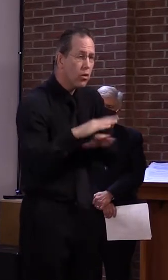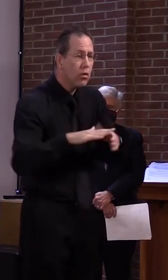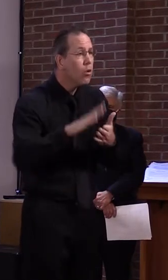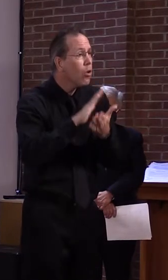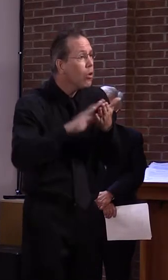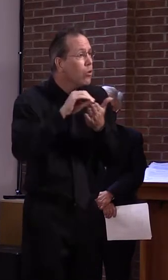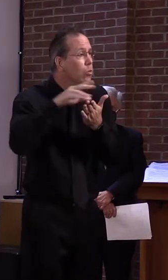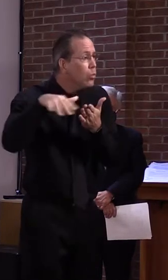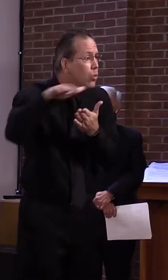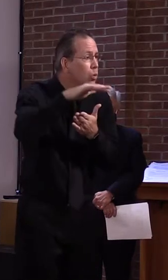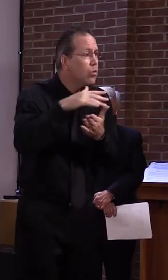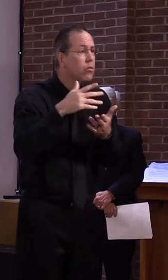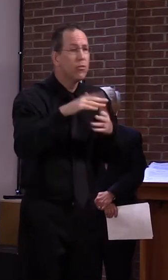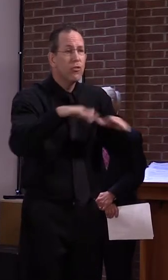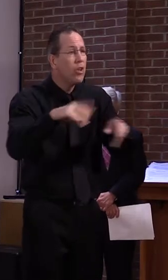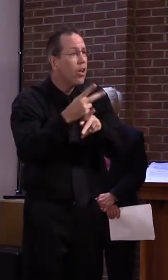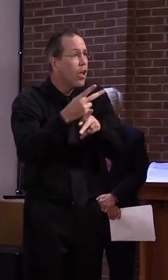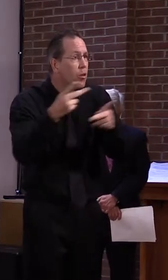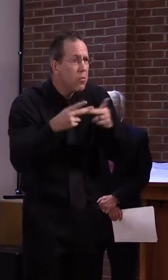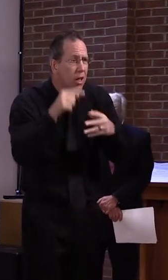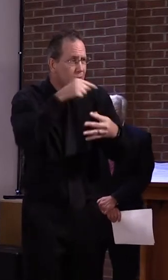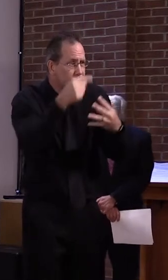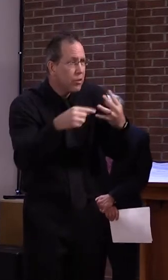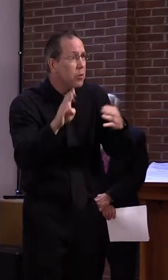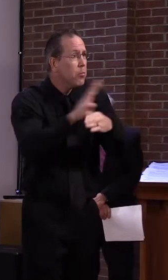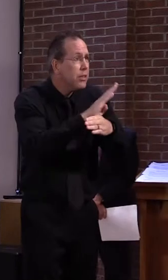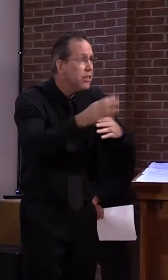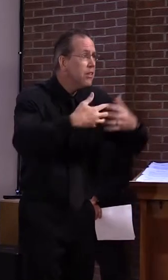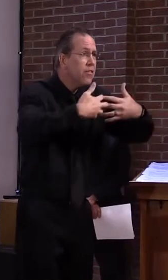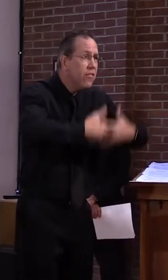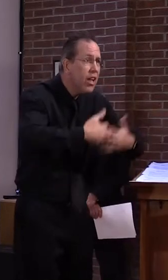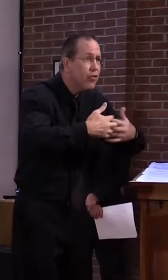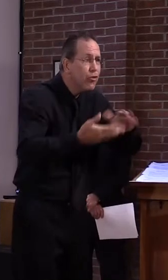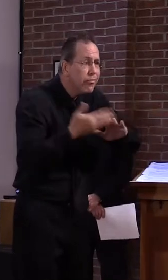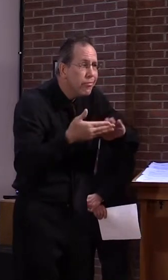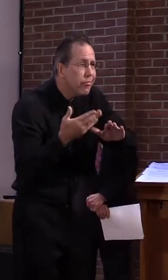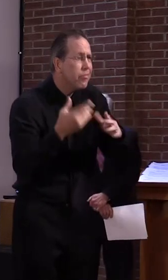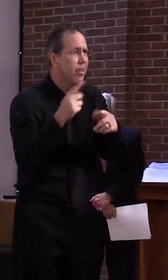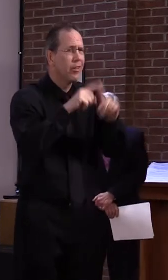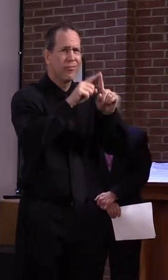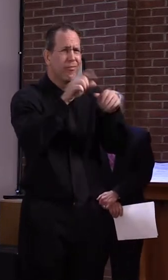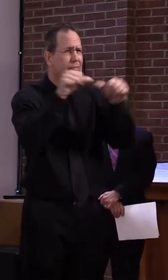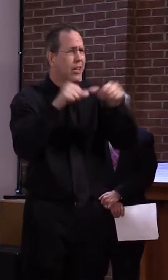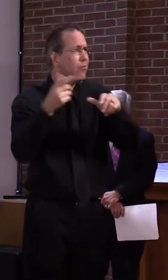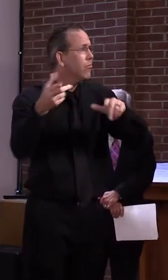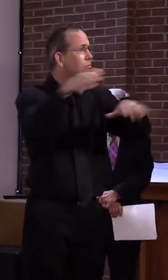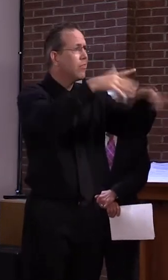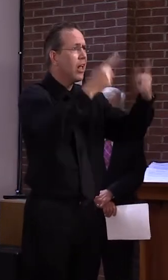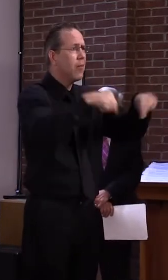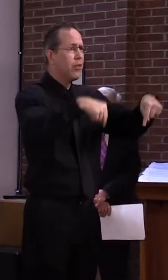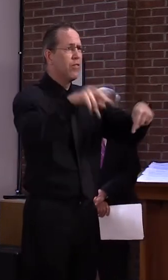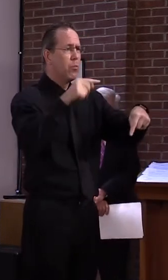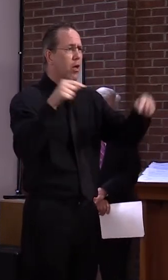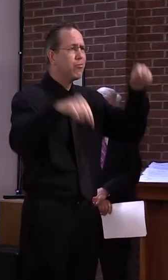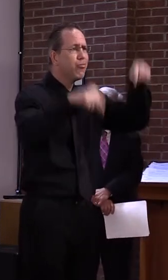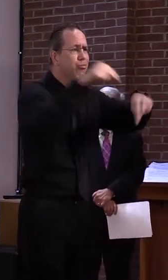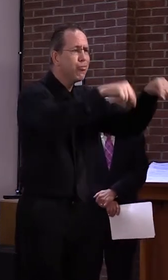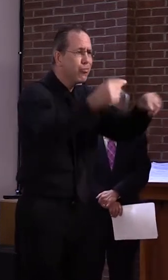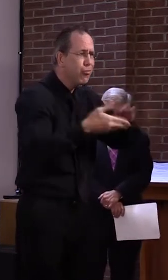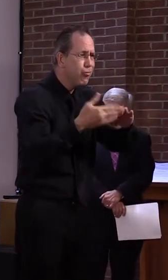this crisis, we've seen there are simply no easy answers, because none of this is